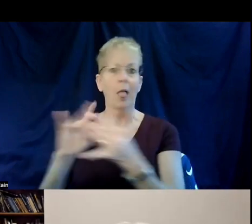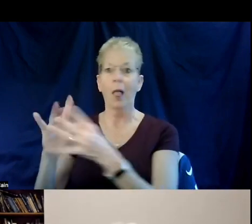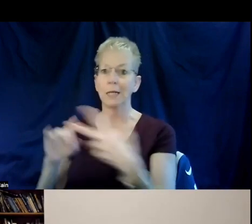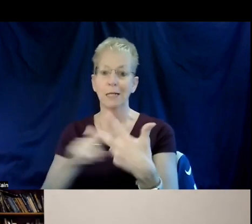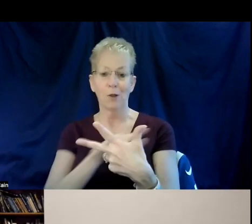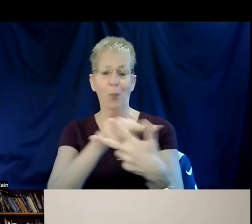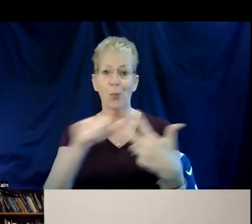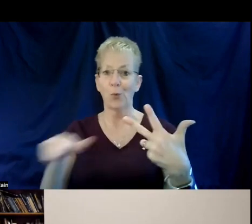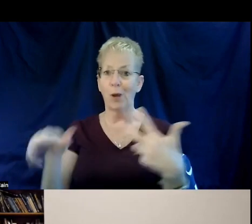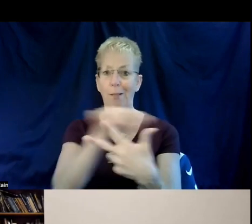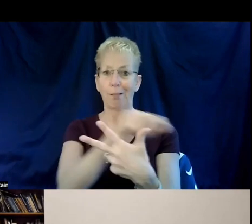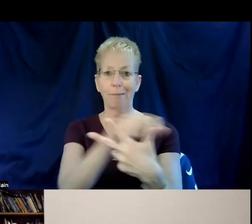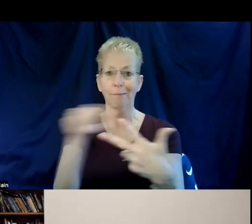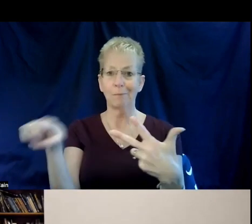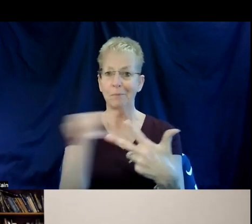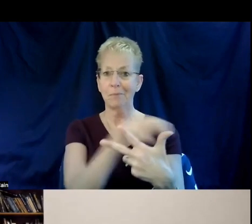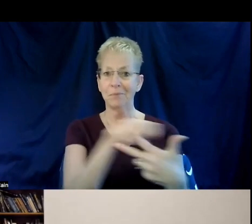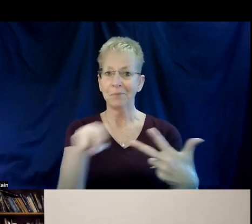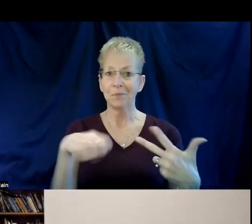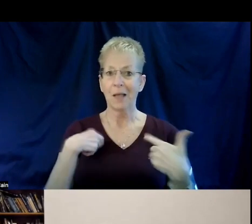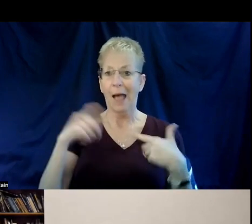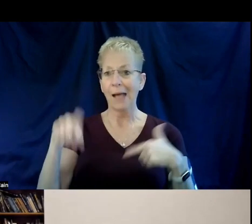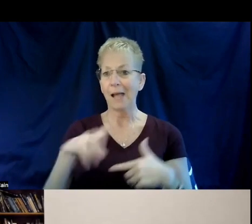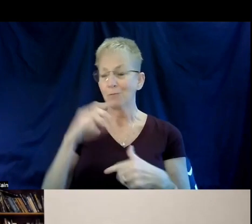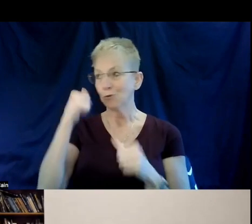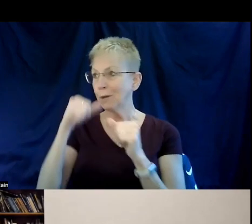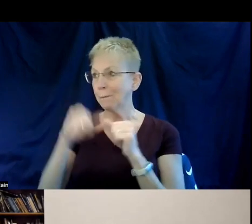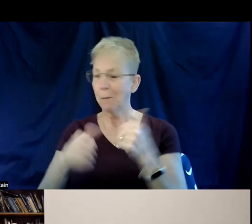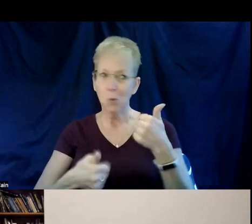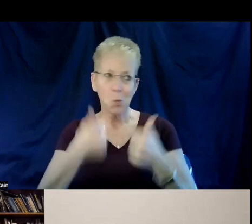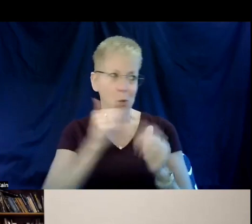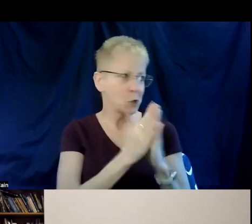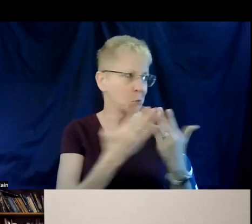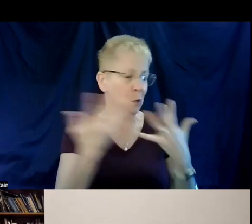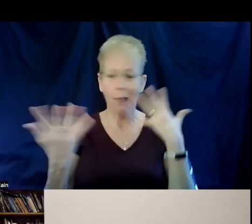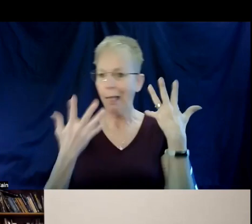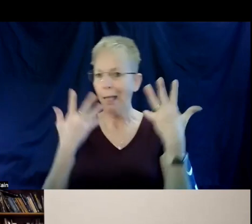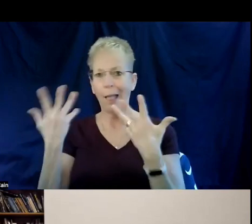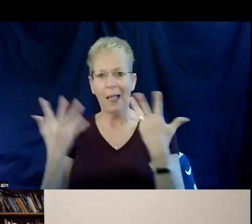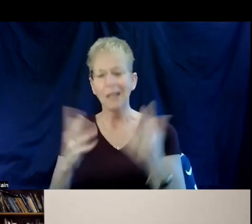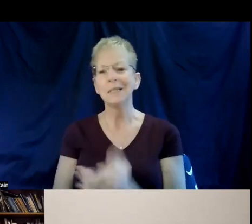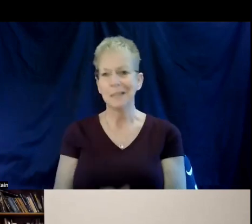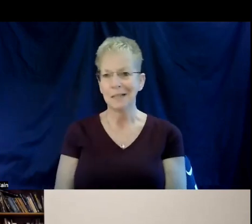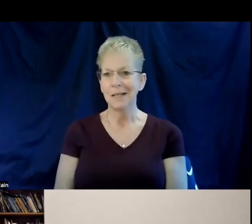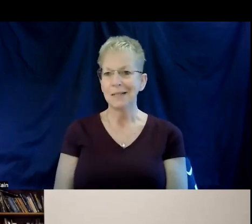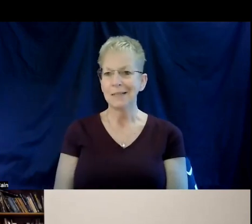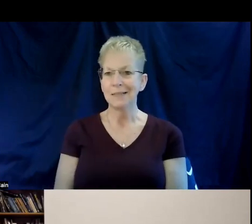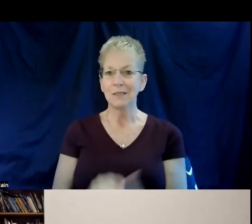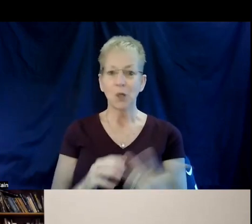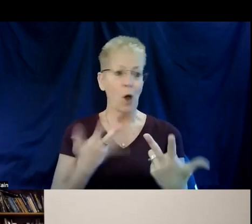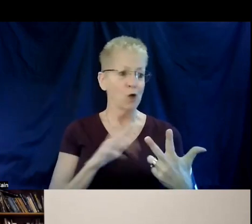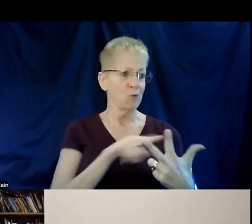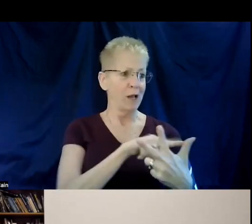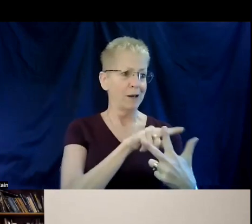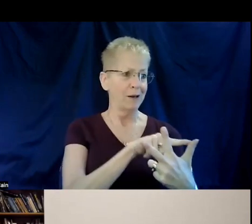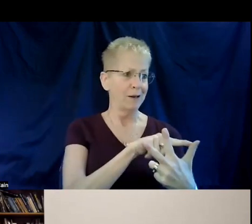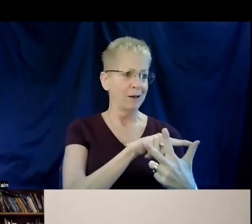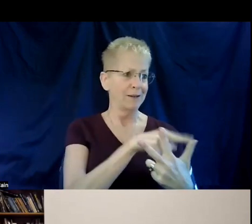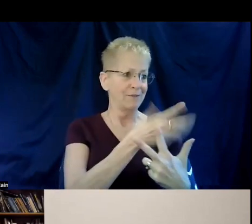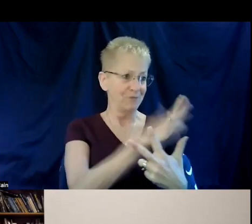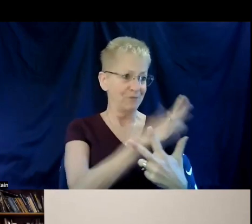juggling, and I hardly remember the one that I'm supposed to be talking about because I'm 2 books away from that already. Yeah.